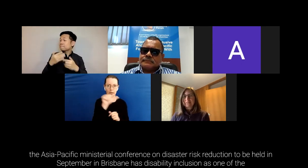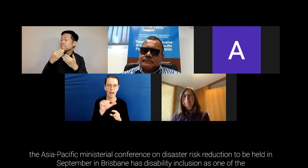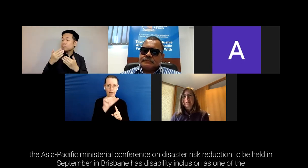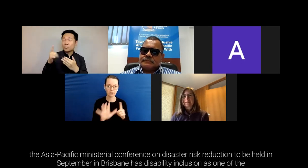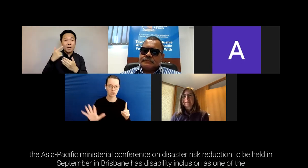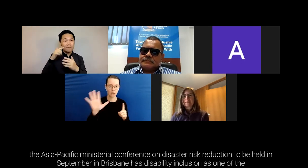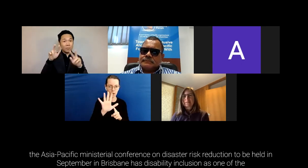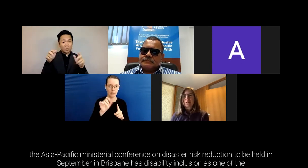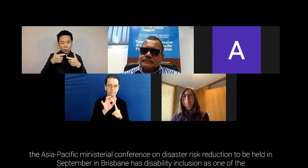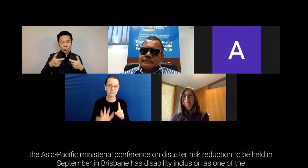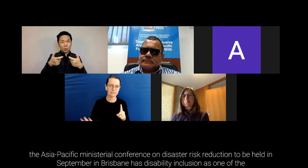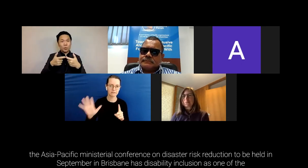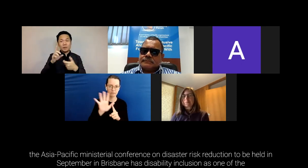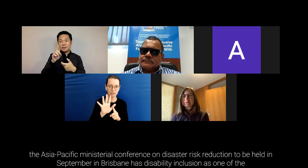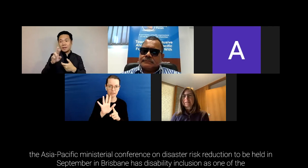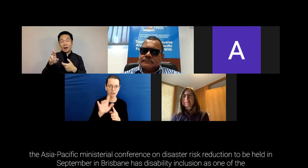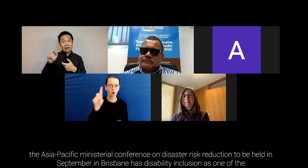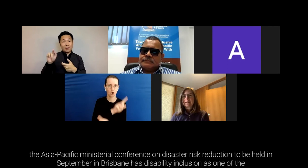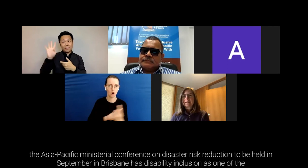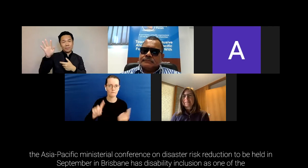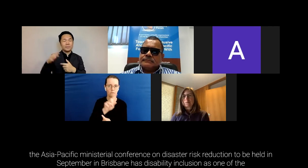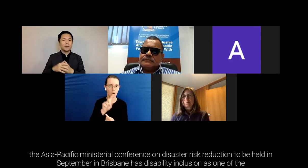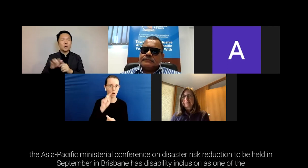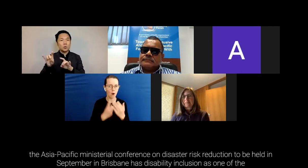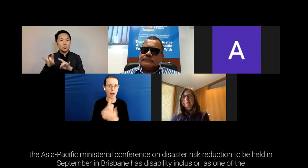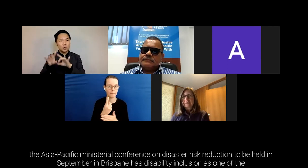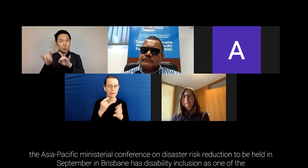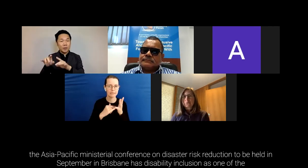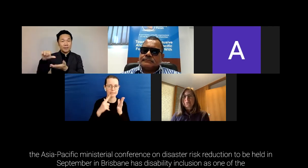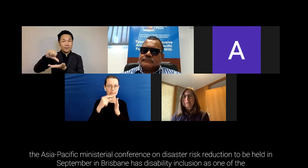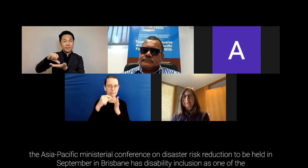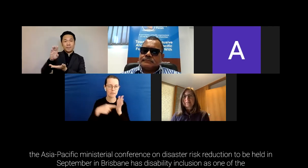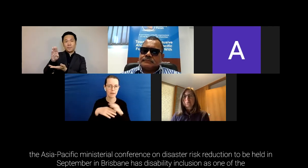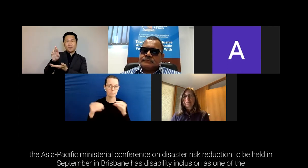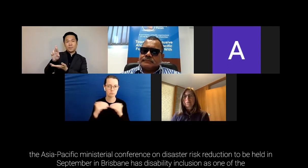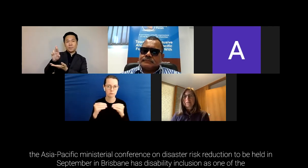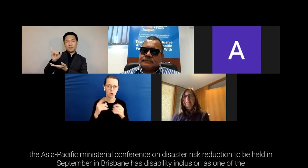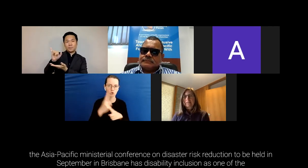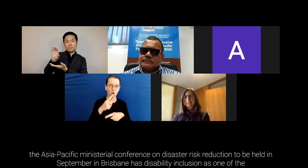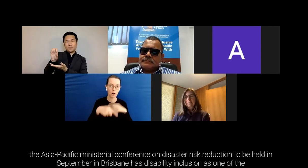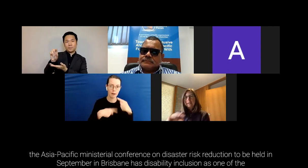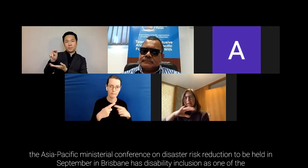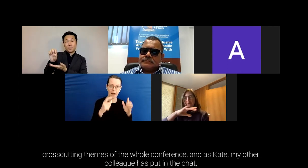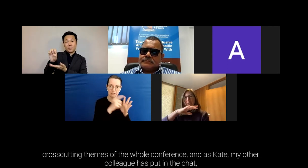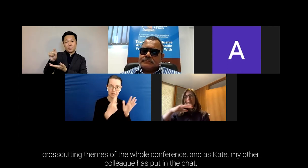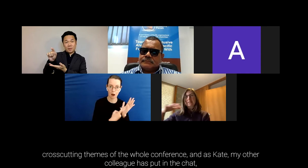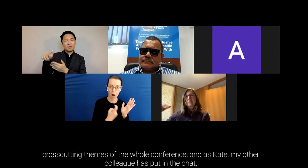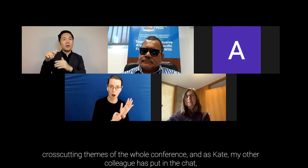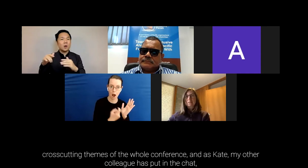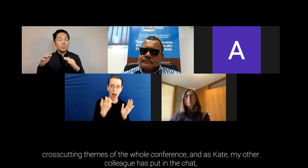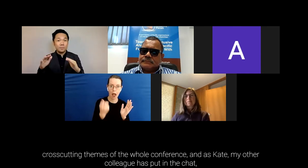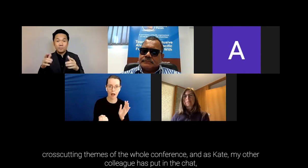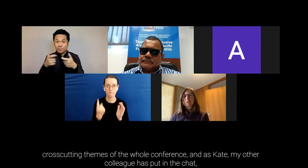Reduction, to be held in September in Brisbane, has disability inclusion as one of the